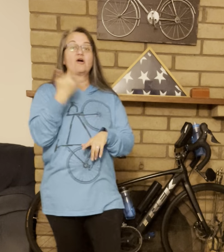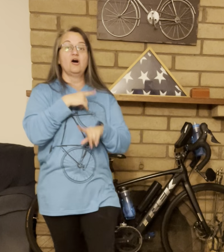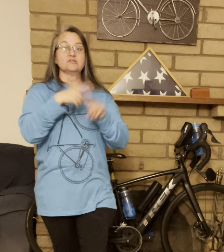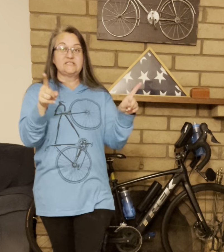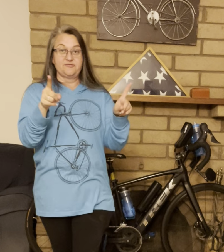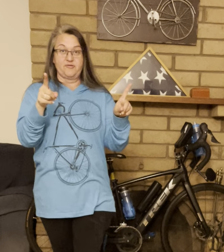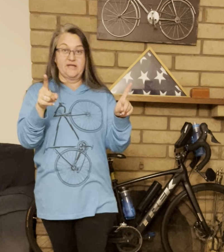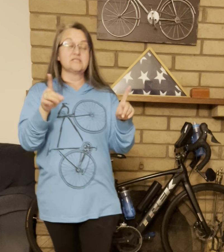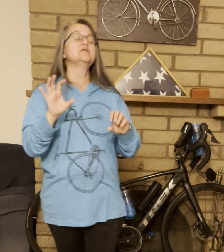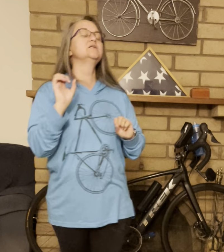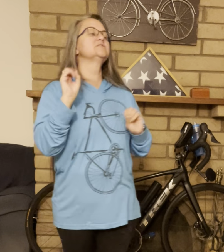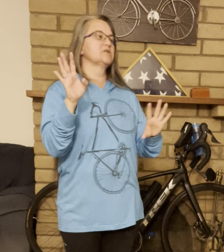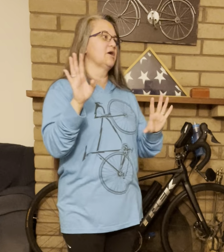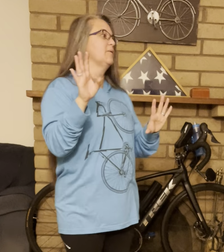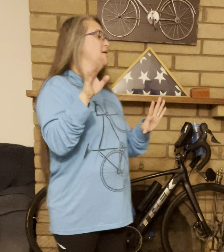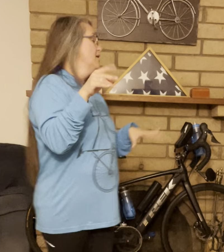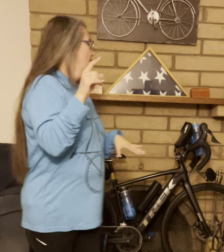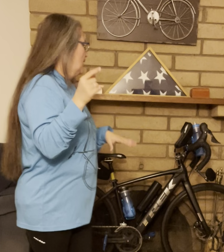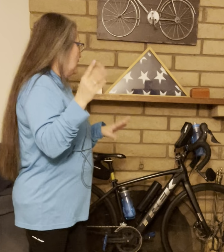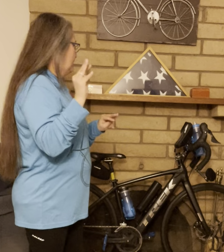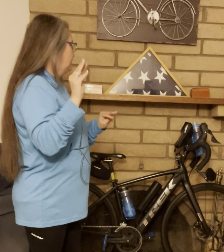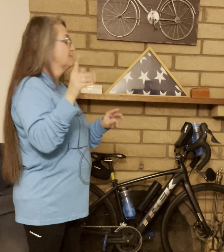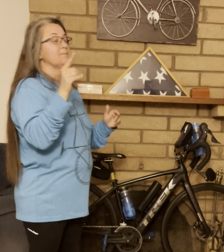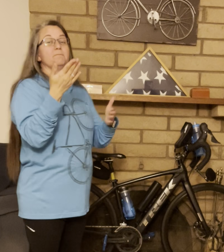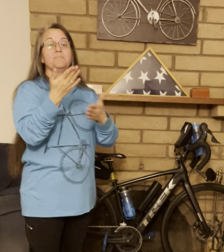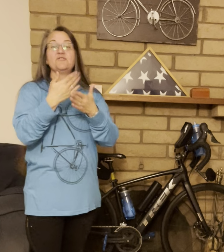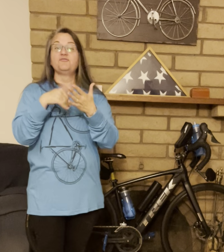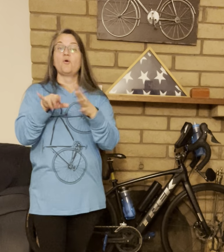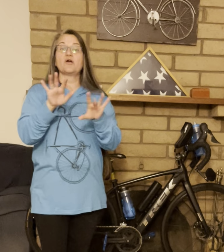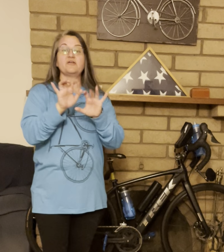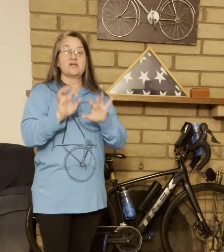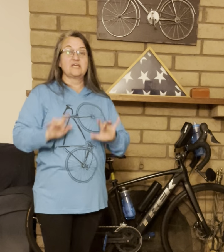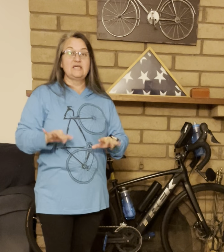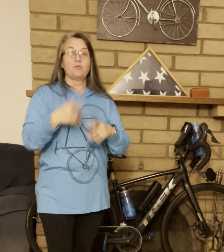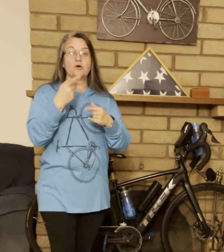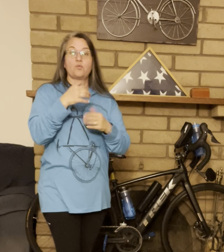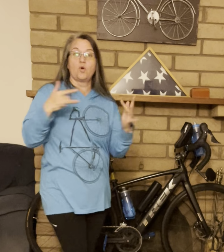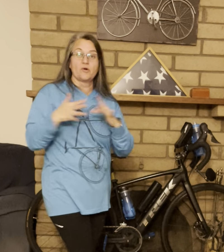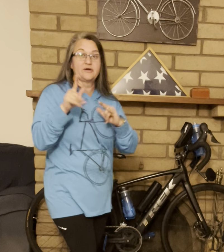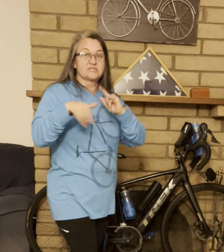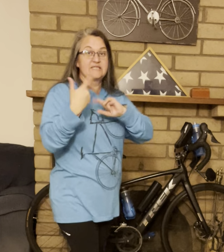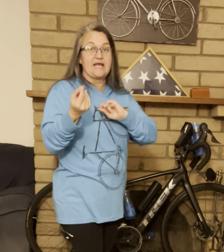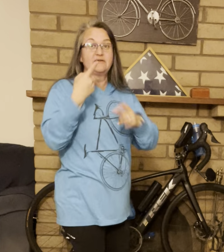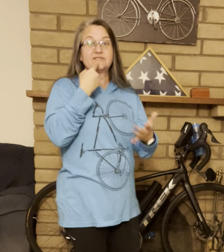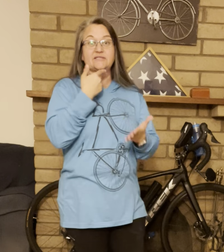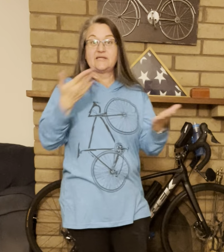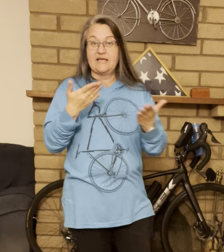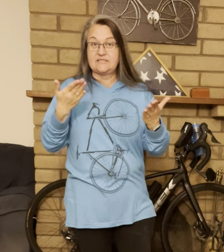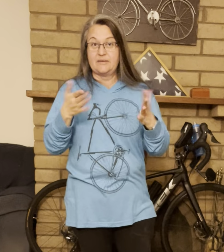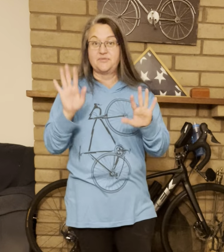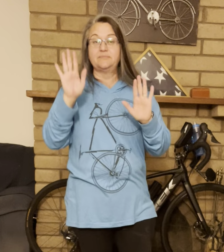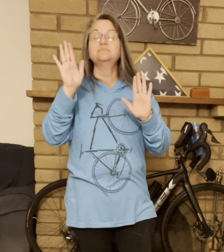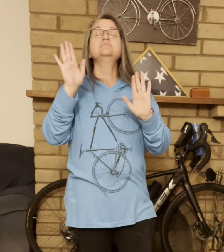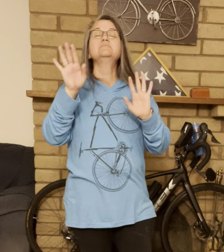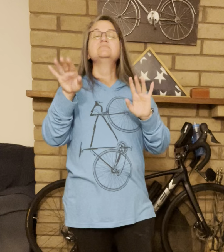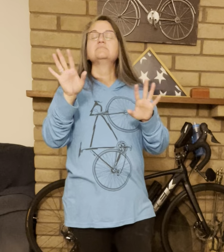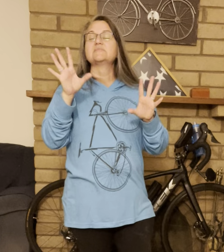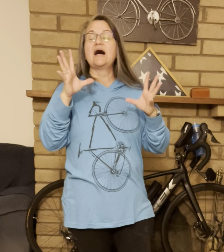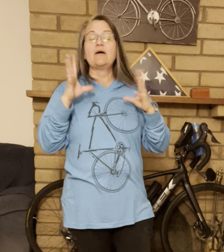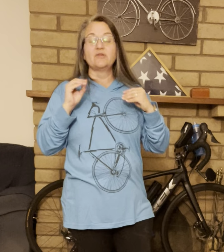all different. So, before the keyboard warriors get out and start saying something, I will